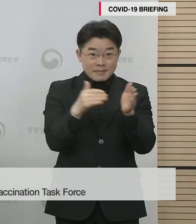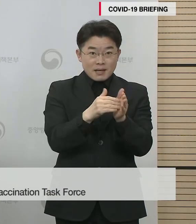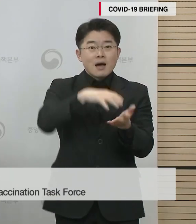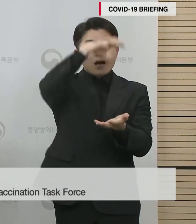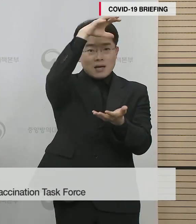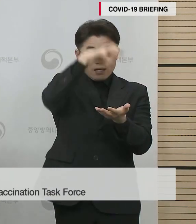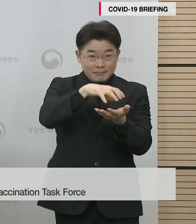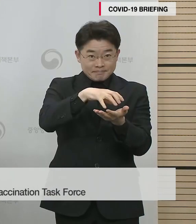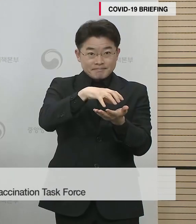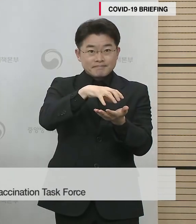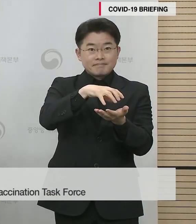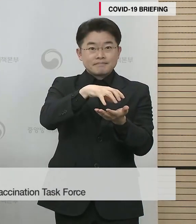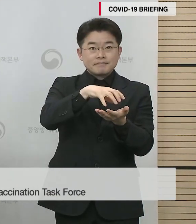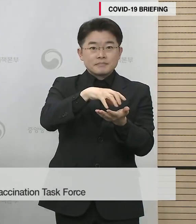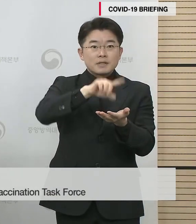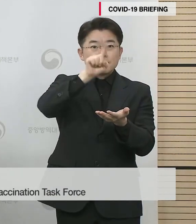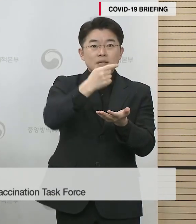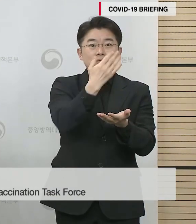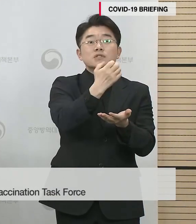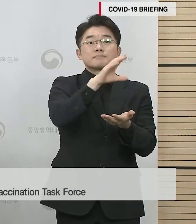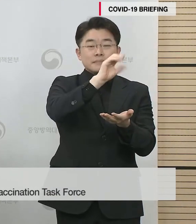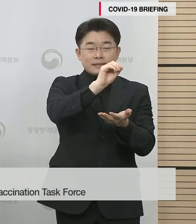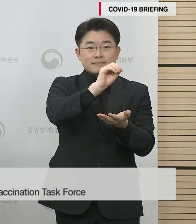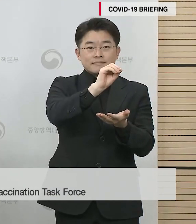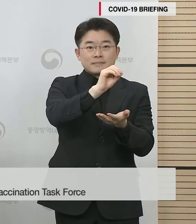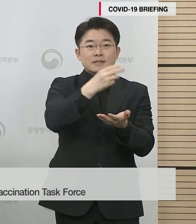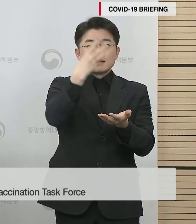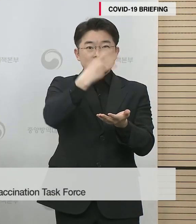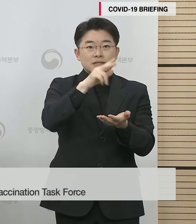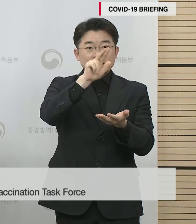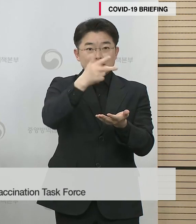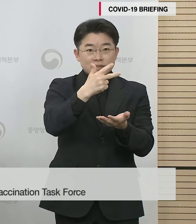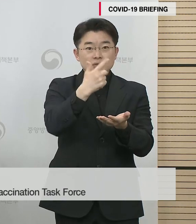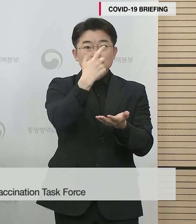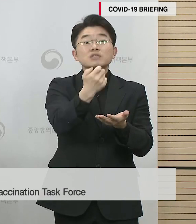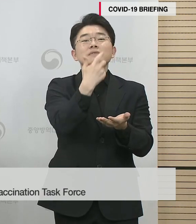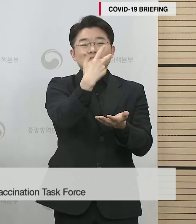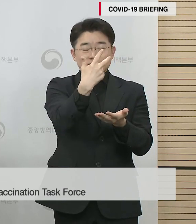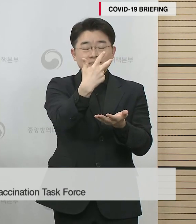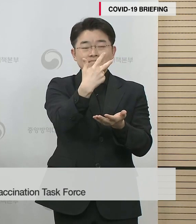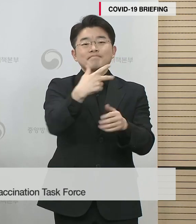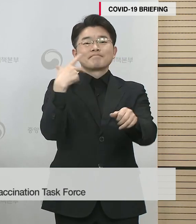131,228 people who received their first dose, and a total of